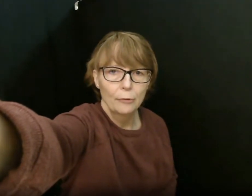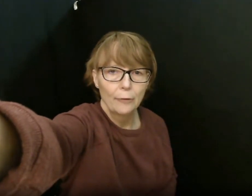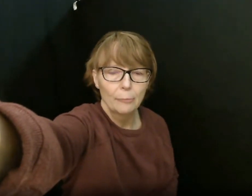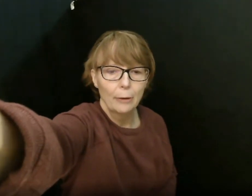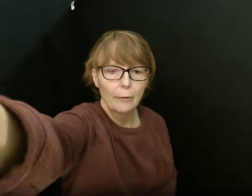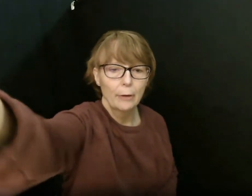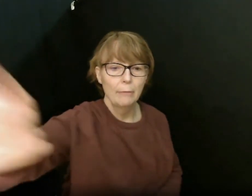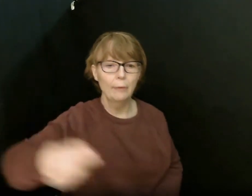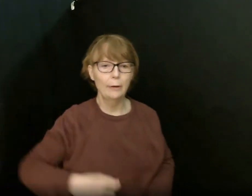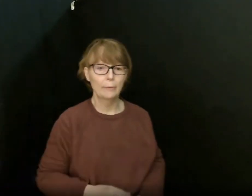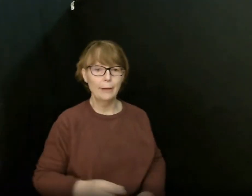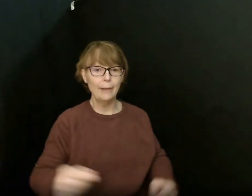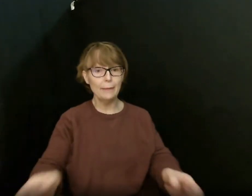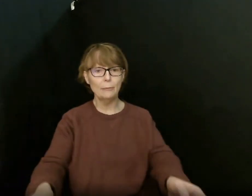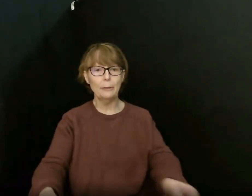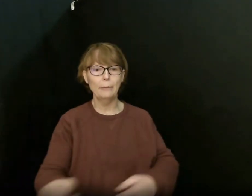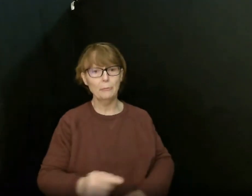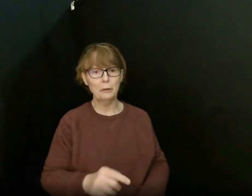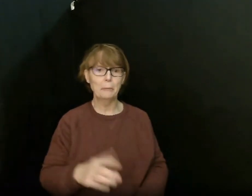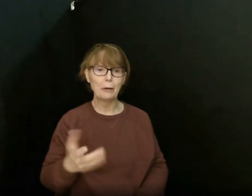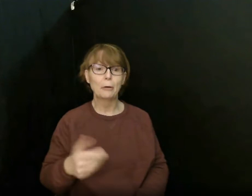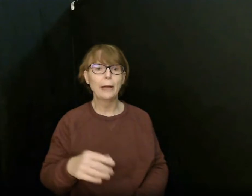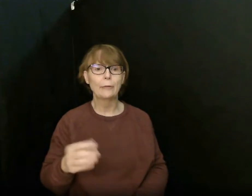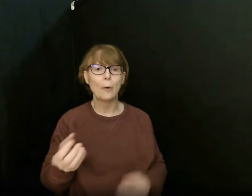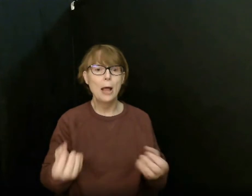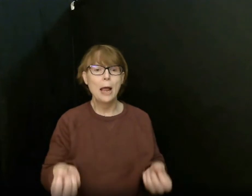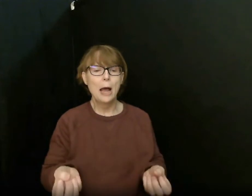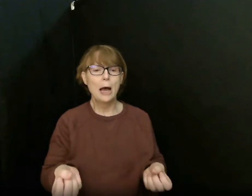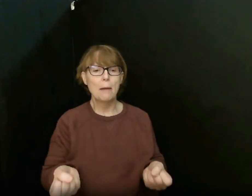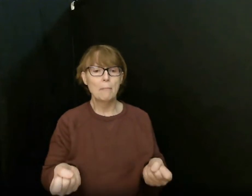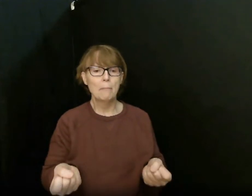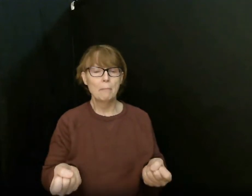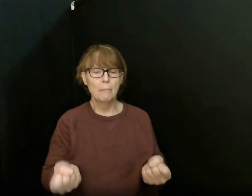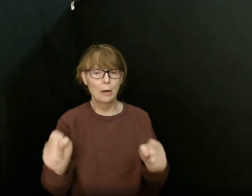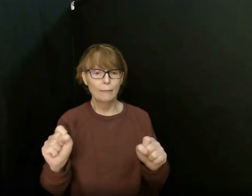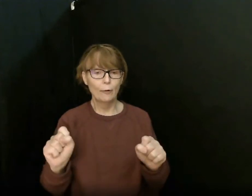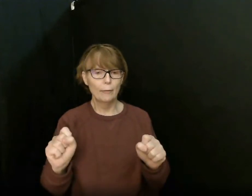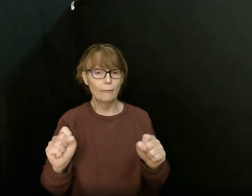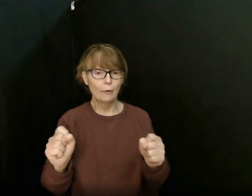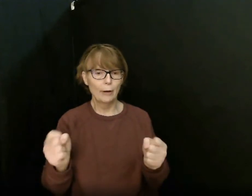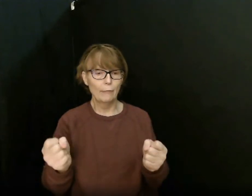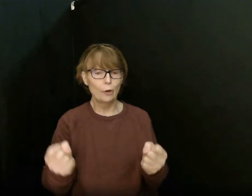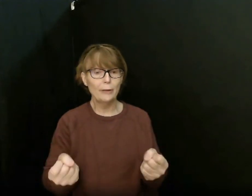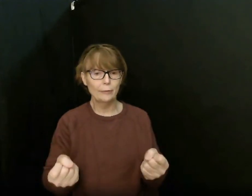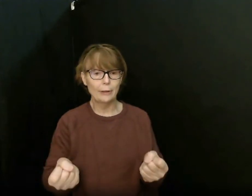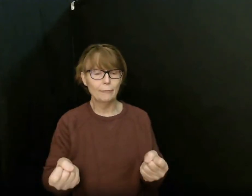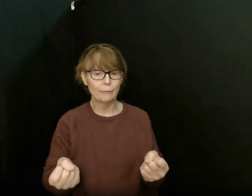chest better there. There you go. Hey, that's pretty good. Better. Okay, so um, for fluency, for